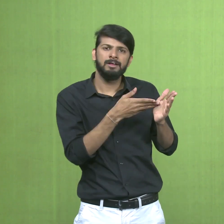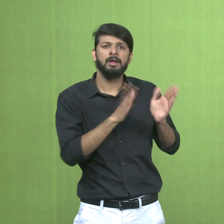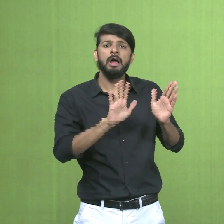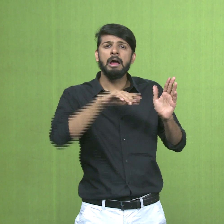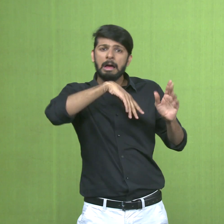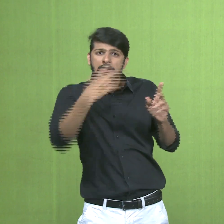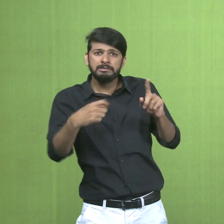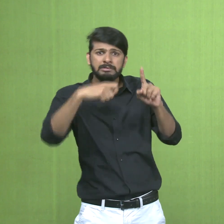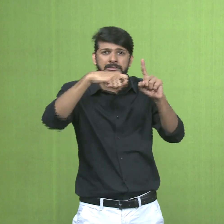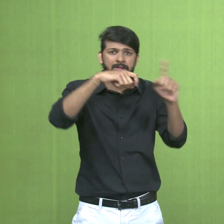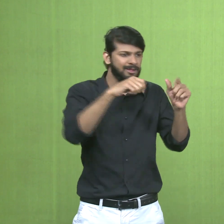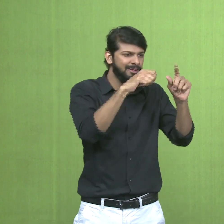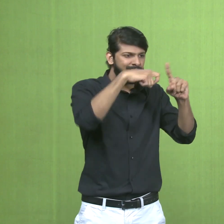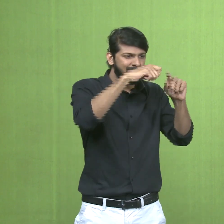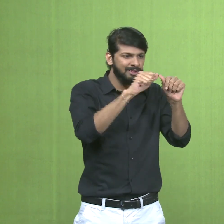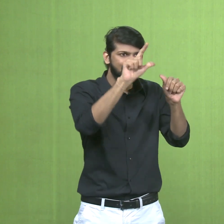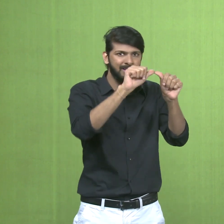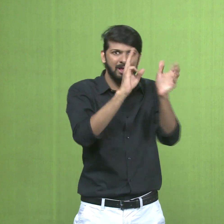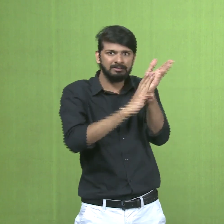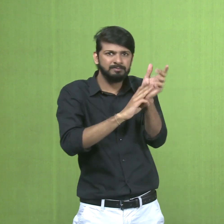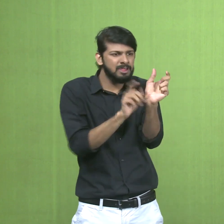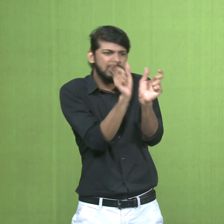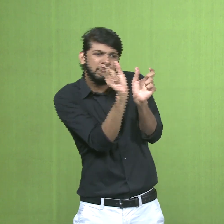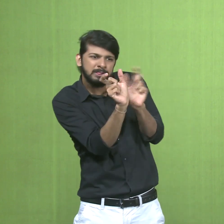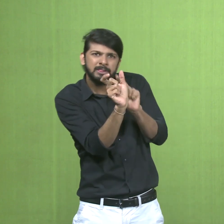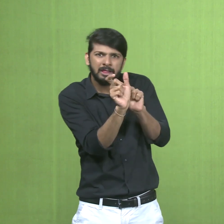the surface. So, that was the kalam, and kari